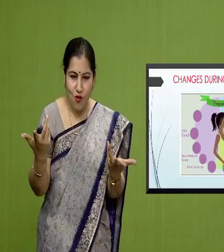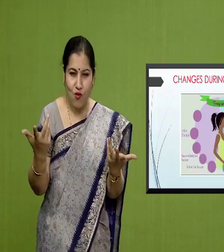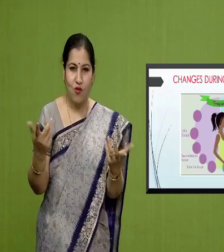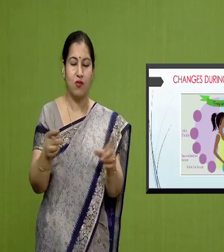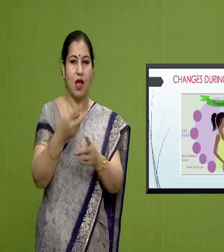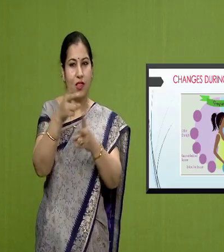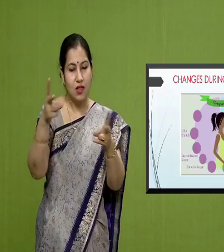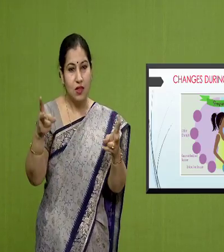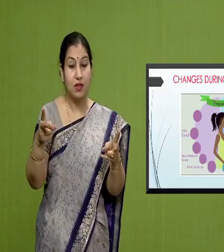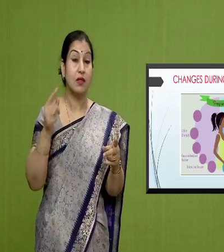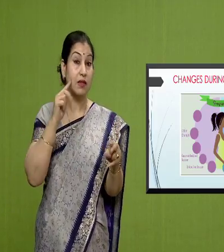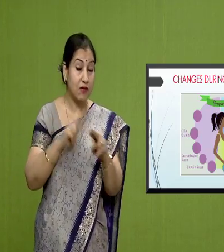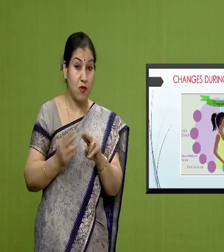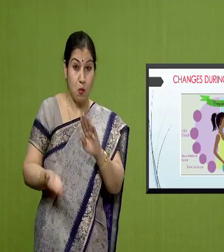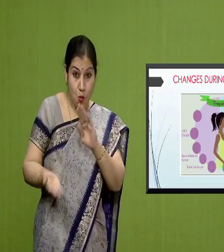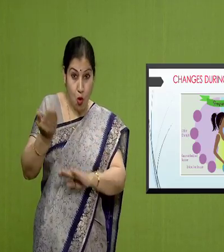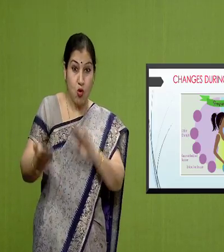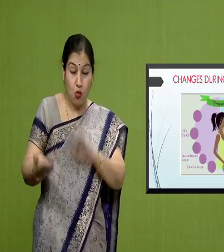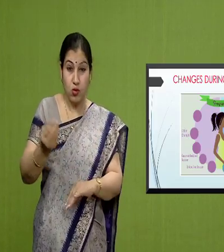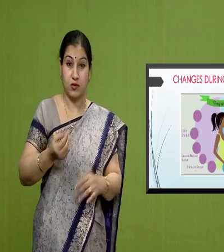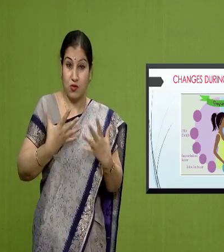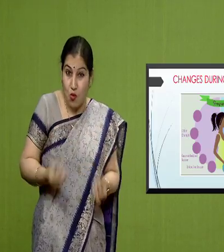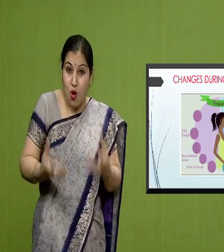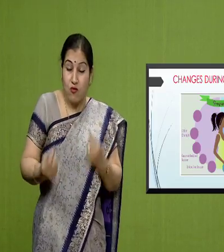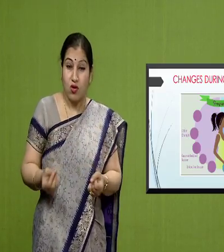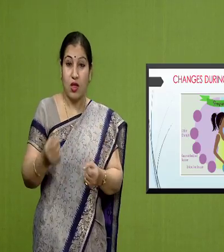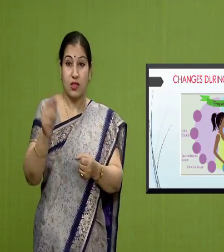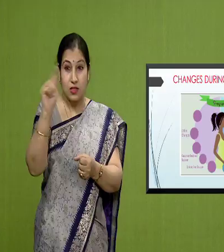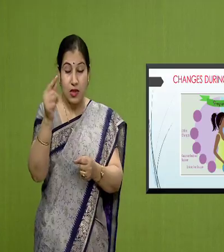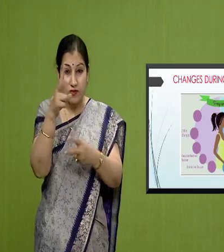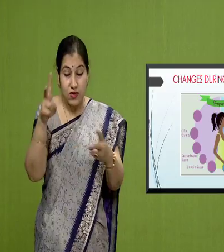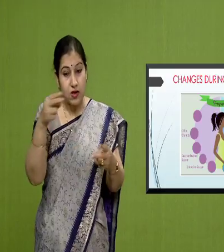Eating non-edible substances is known as pica,